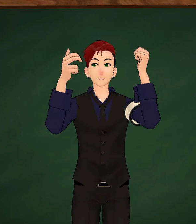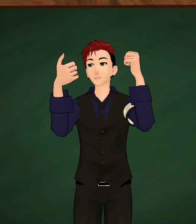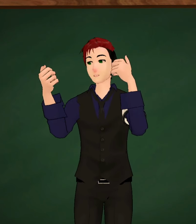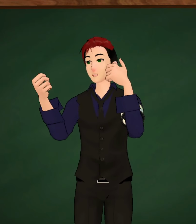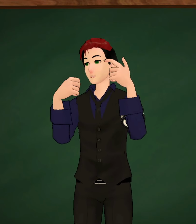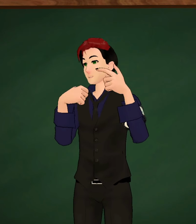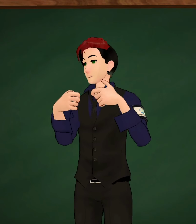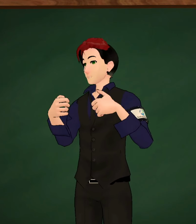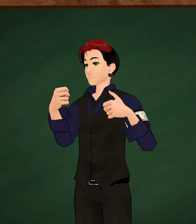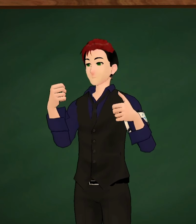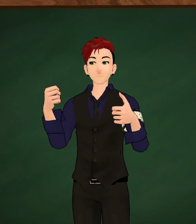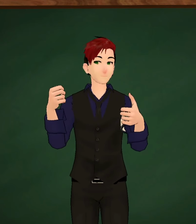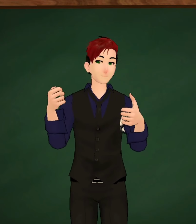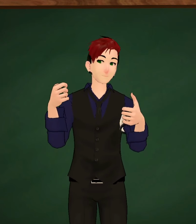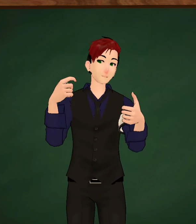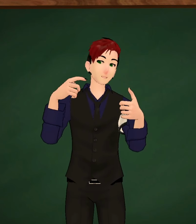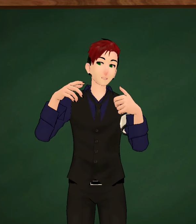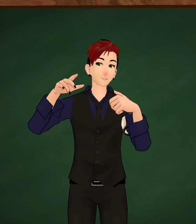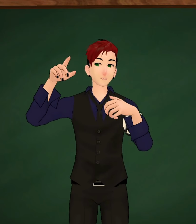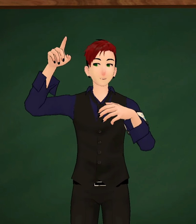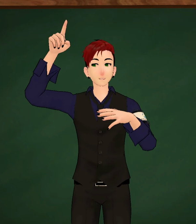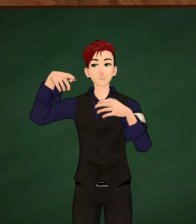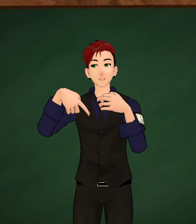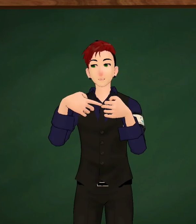other questions? Anything else you want me to rant about?